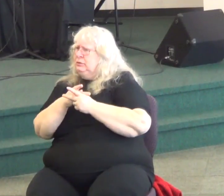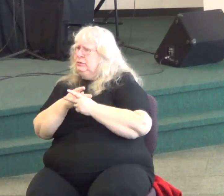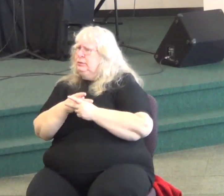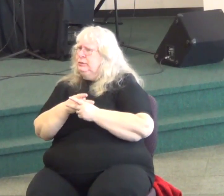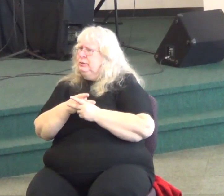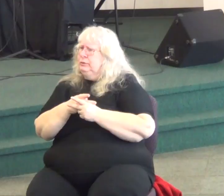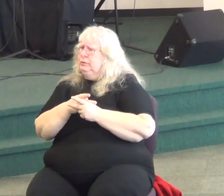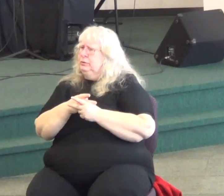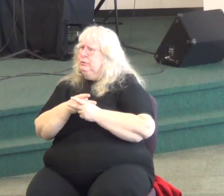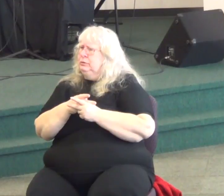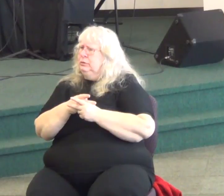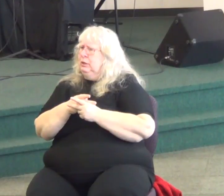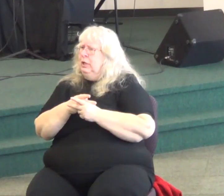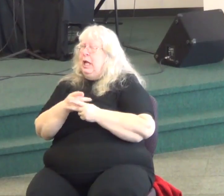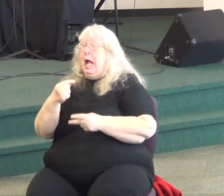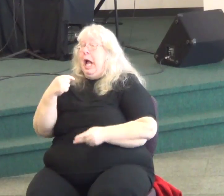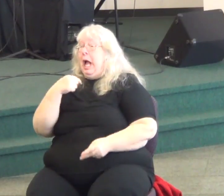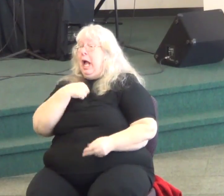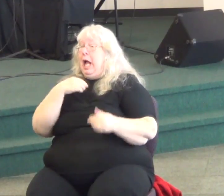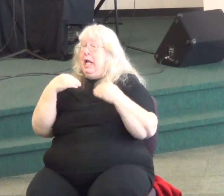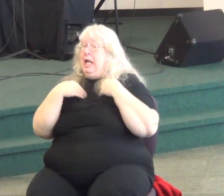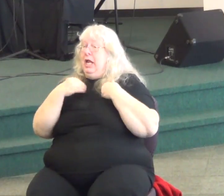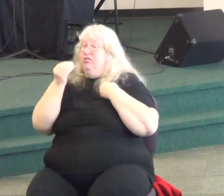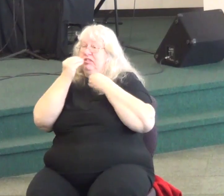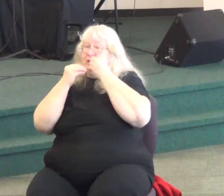Mikey's got an eating addiction I could use some help with.